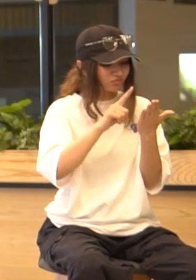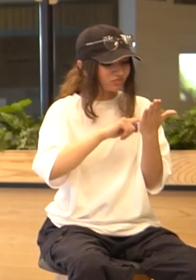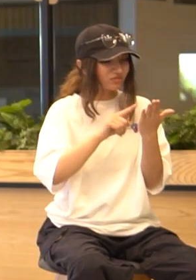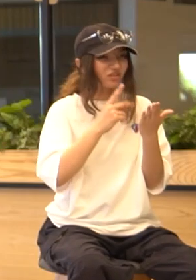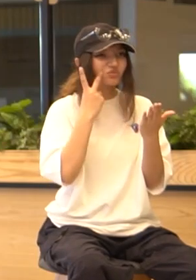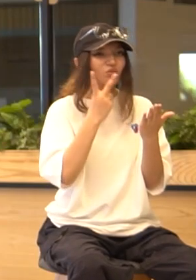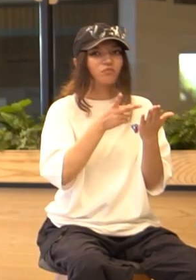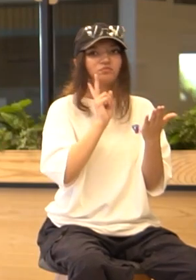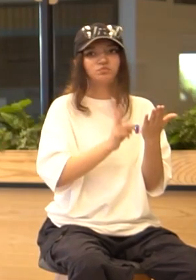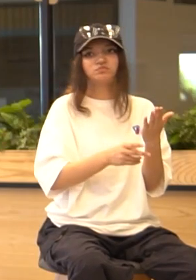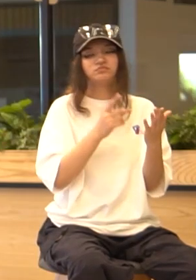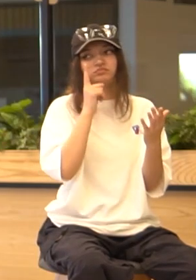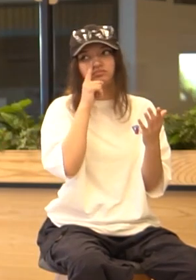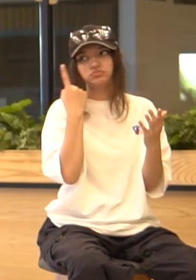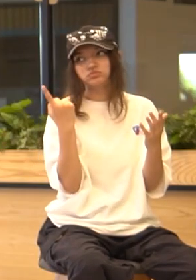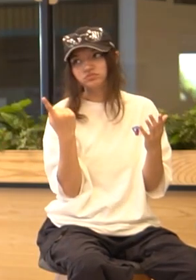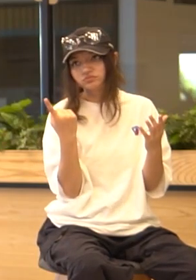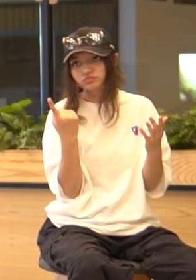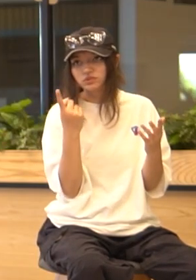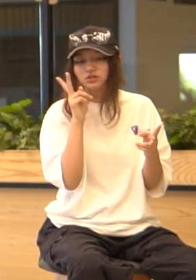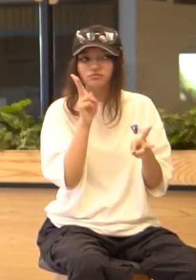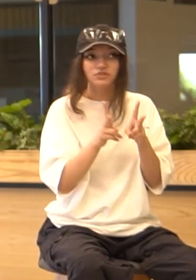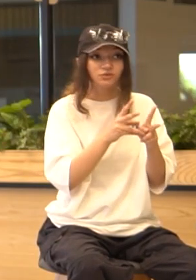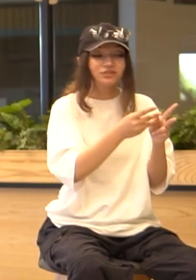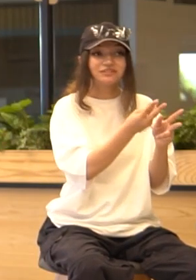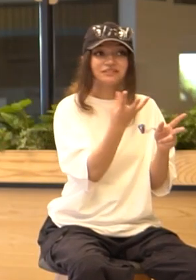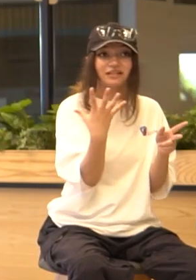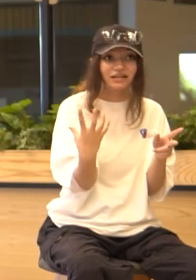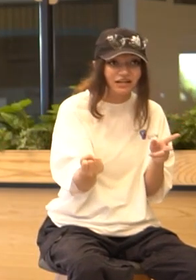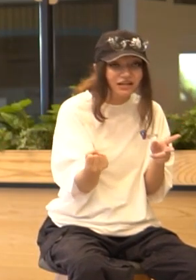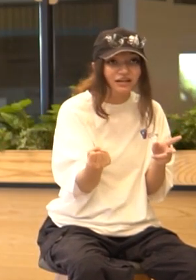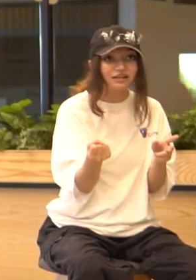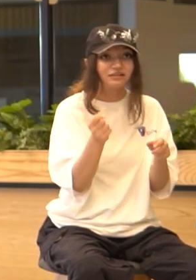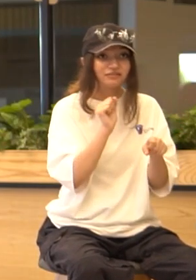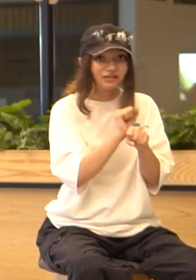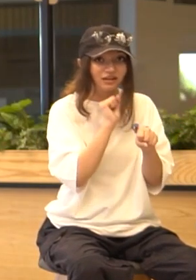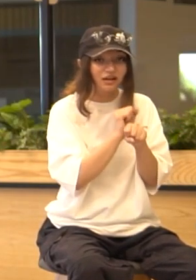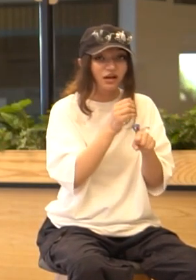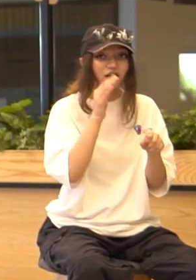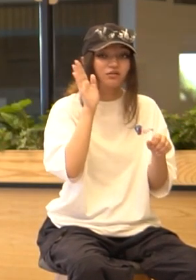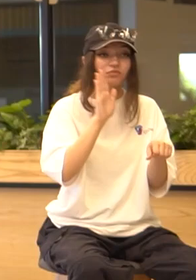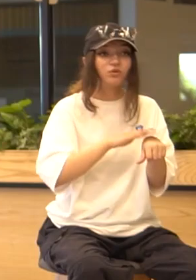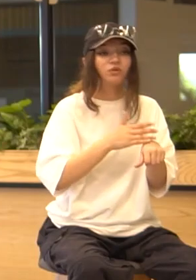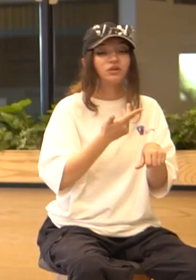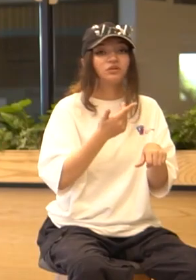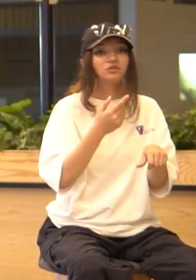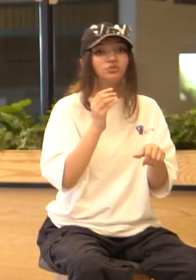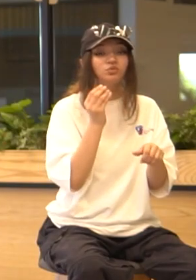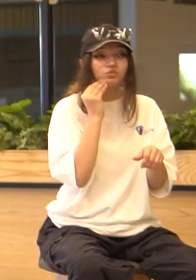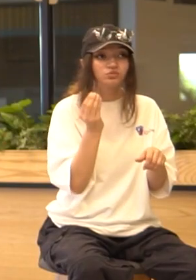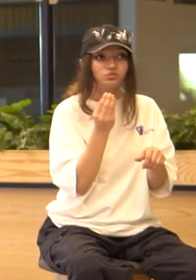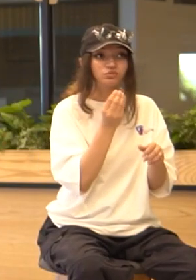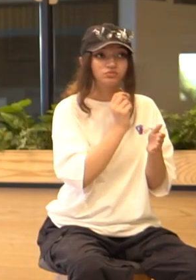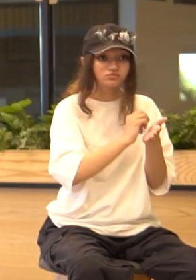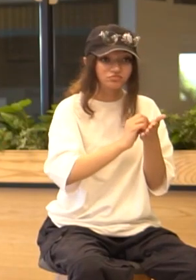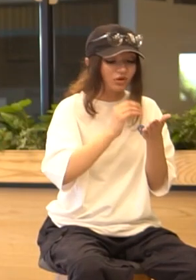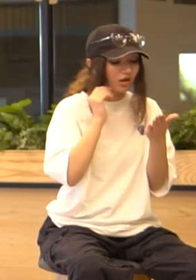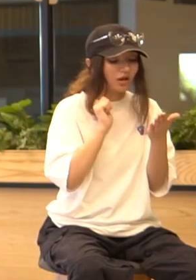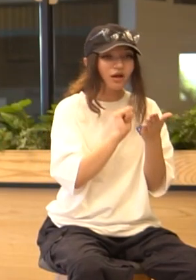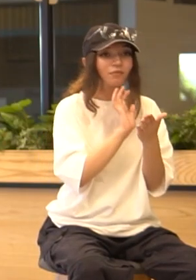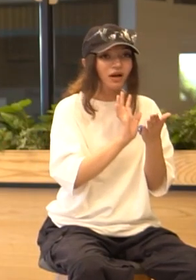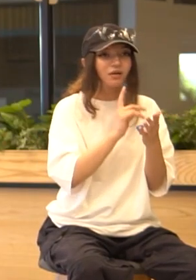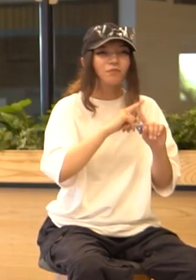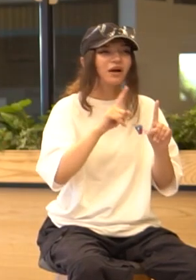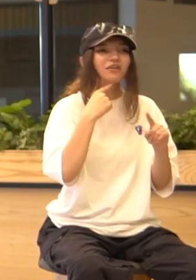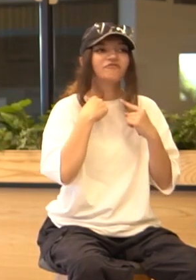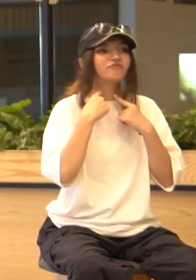of people who were working on Urdu typography at that time, but it was not like very well